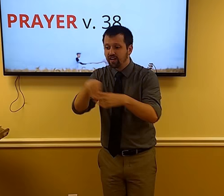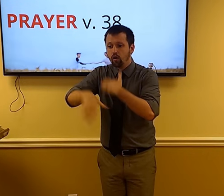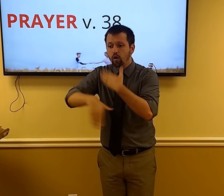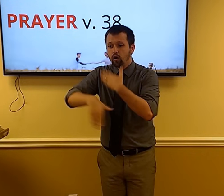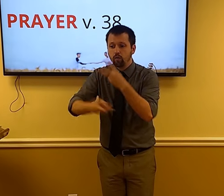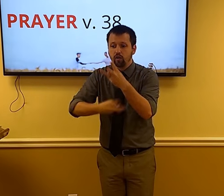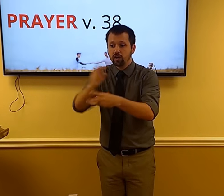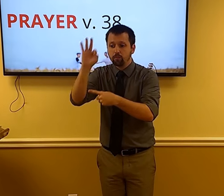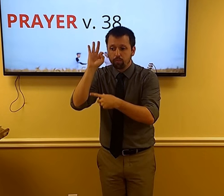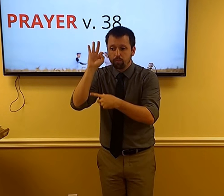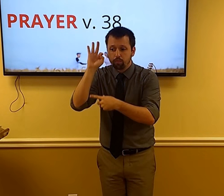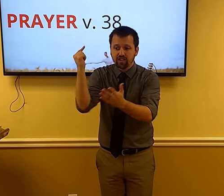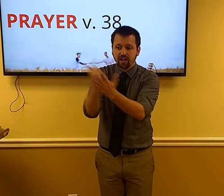and preach the gospel.